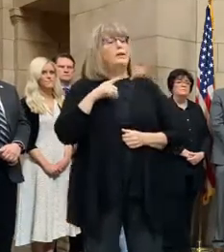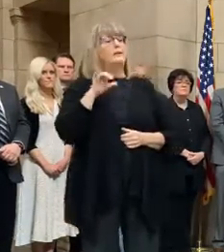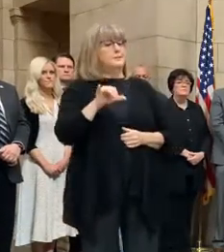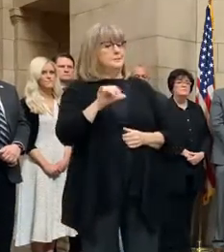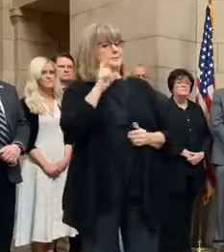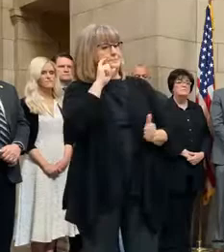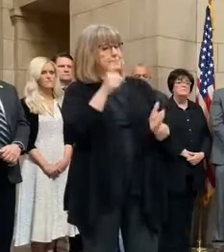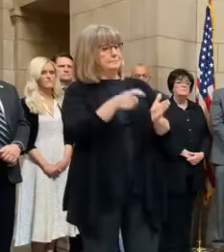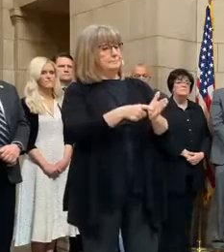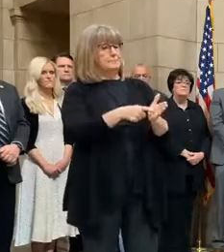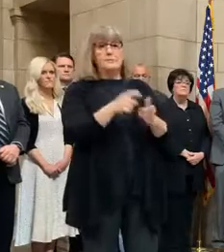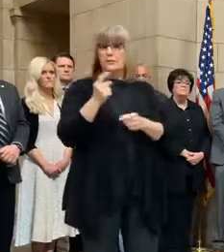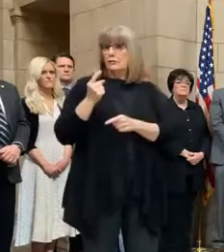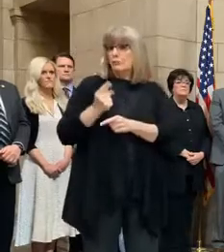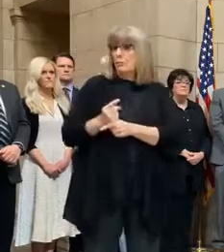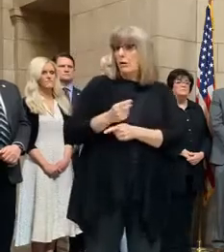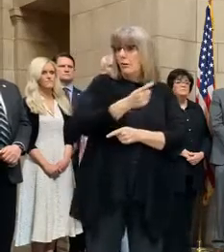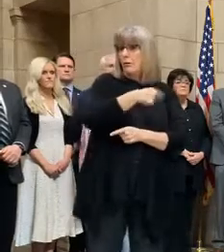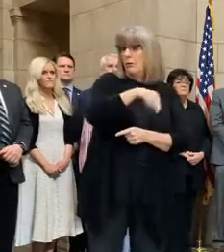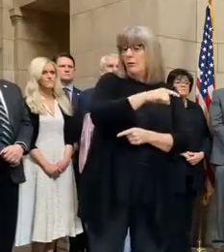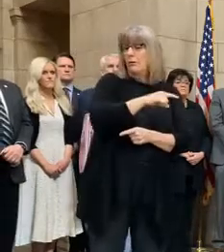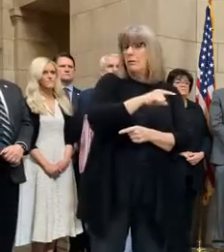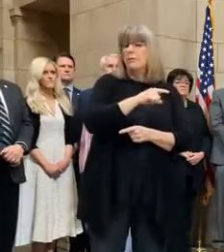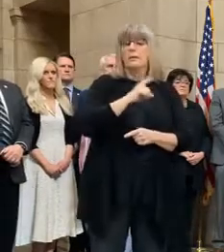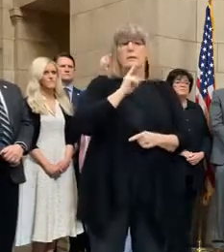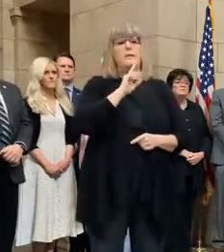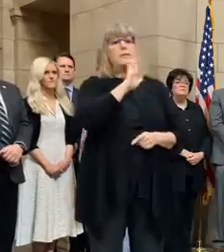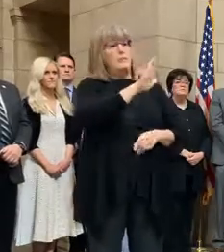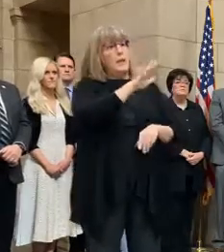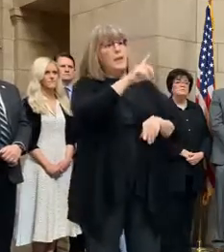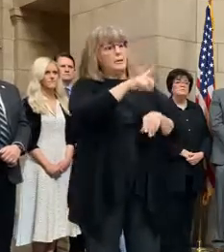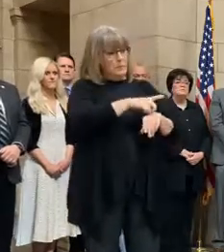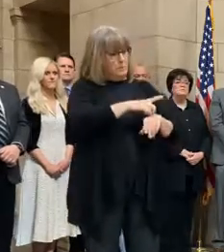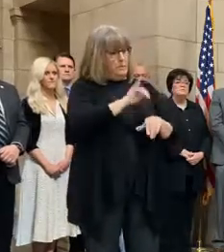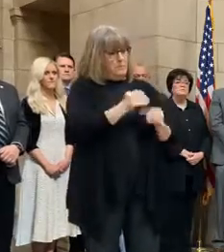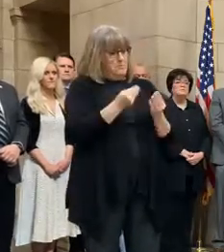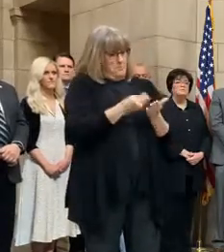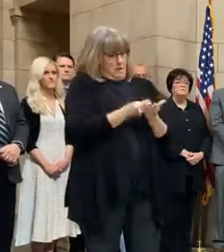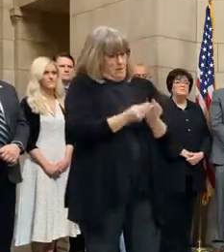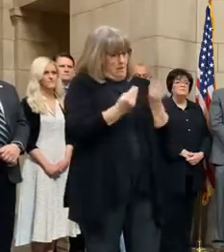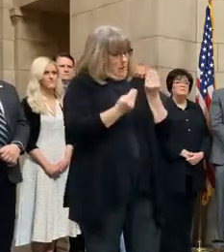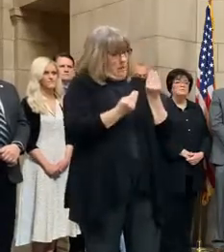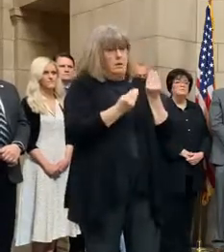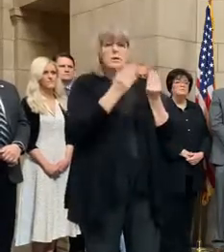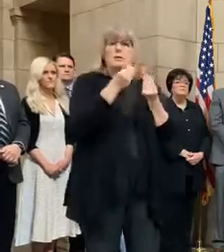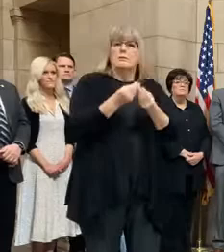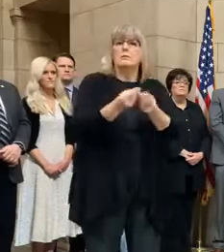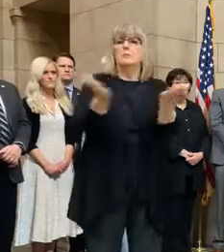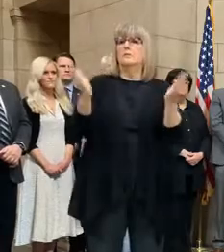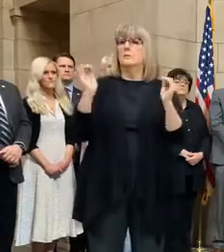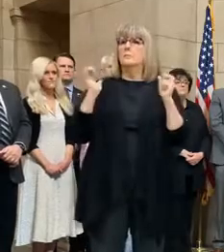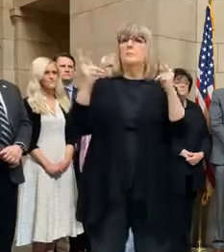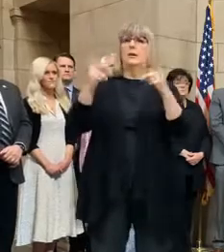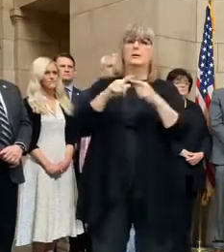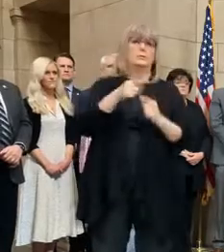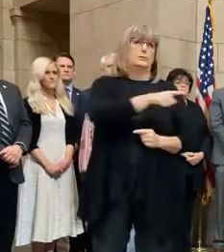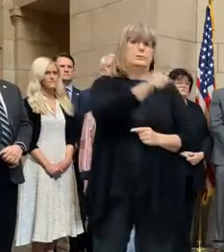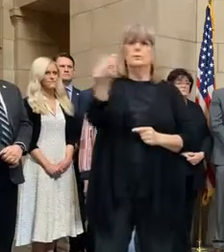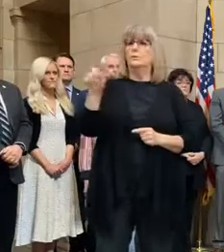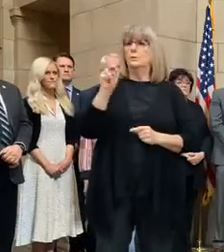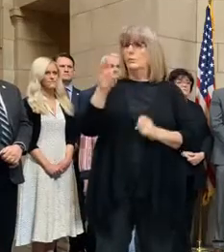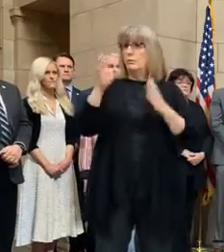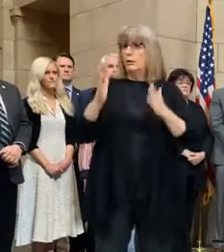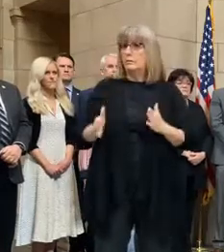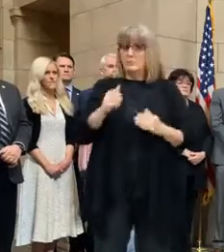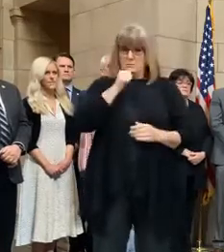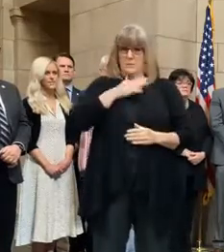recognized that it is their duty to return that money back to the people of Nebraska. It's not